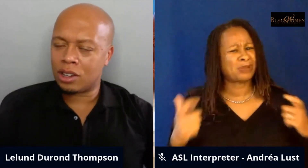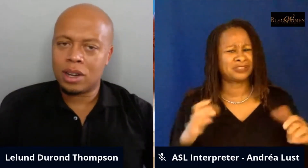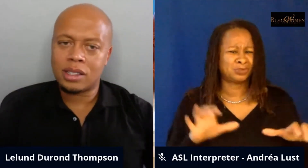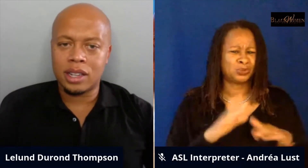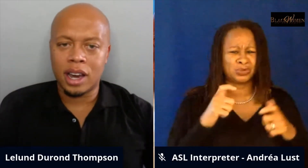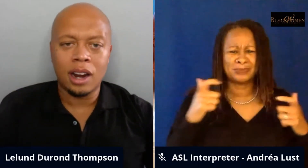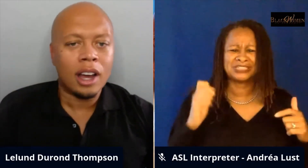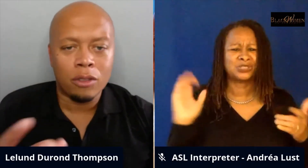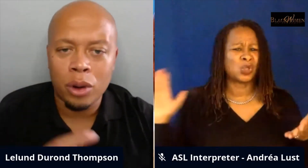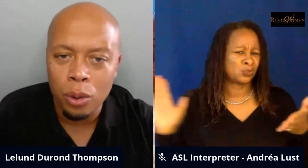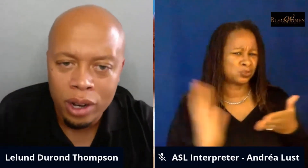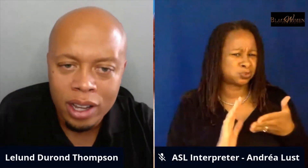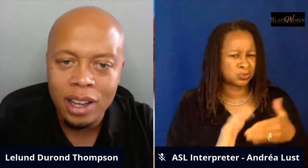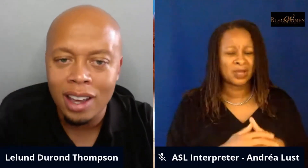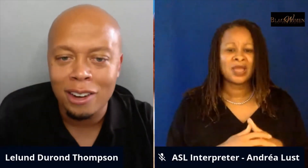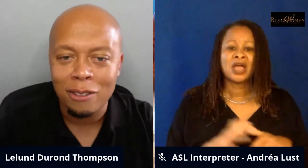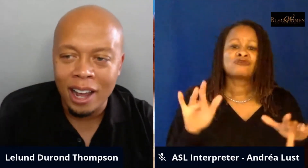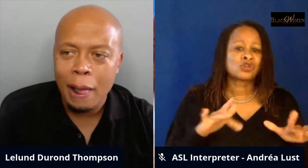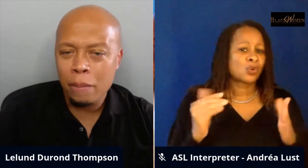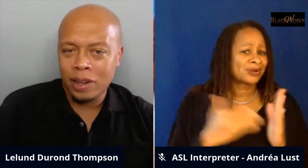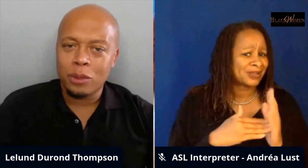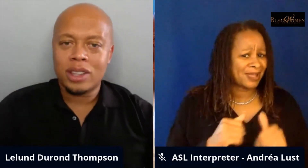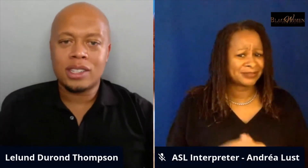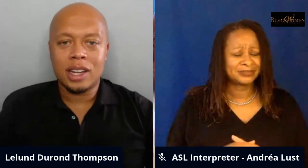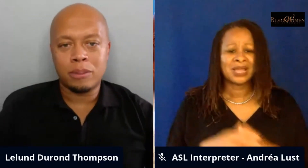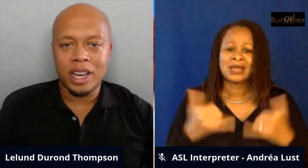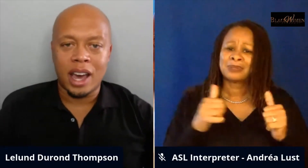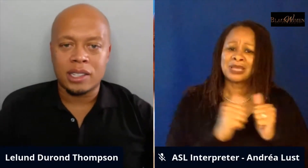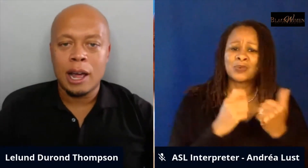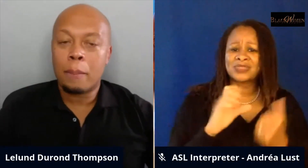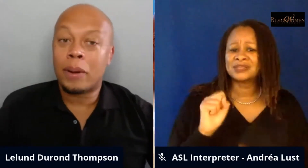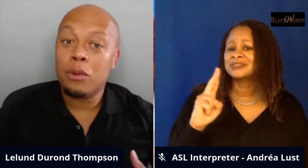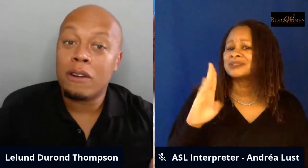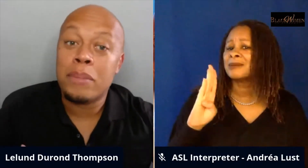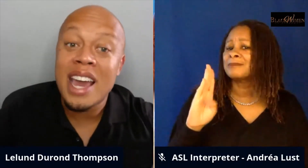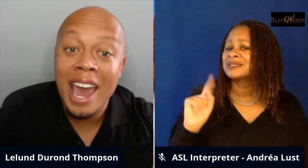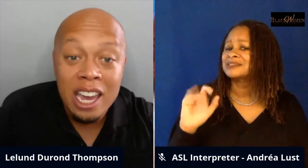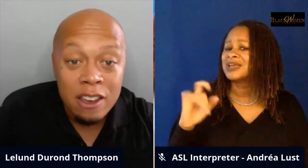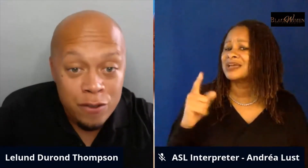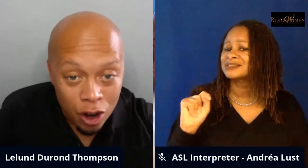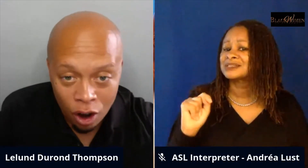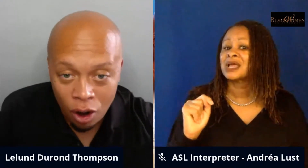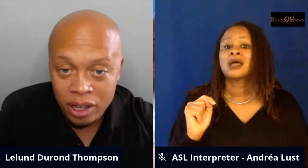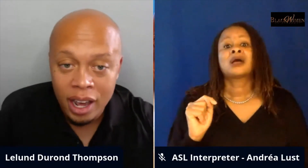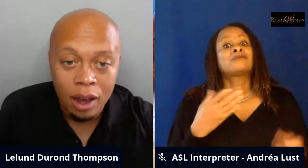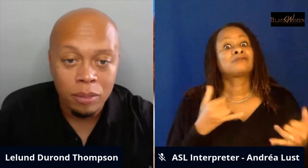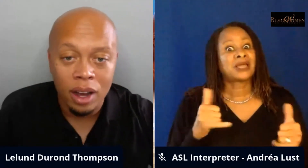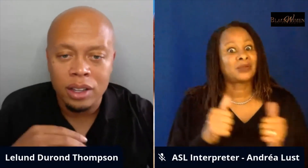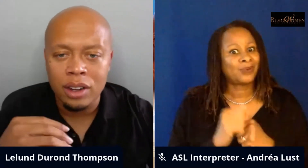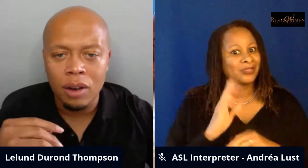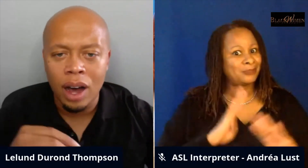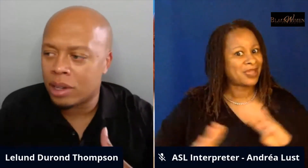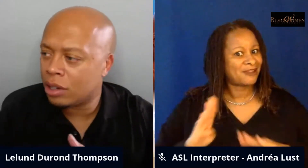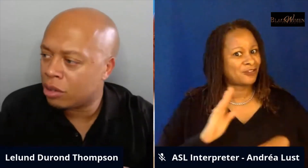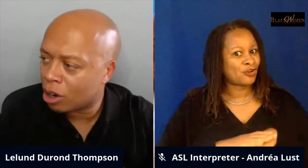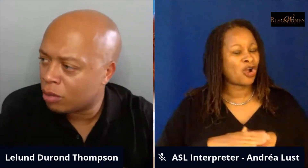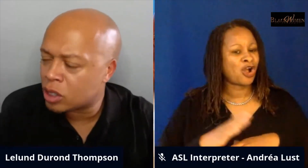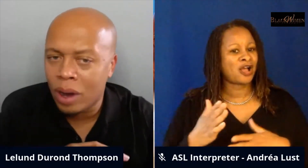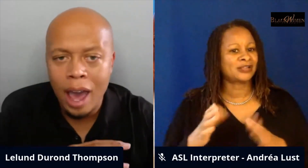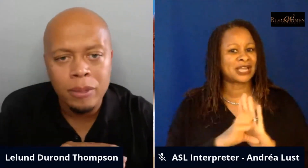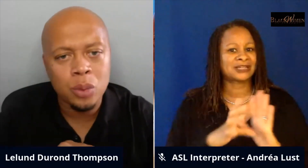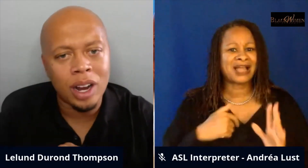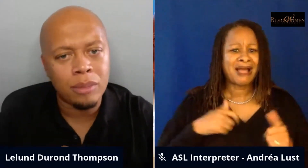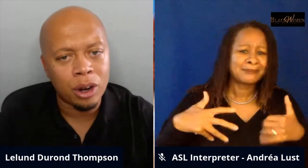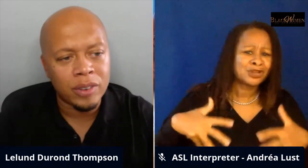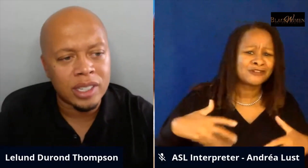much. I can do less there. Record it again, right? Play with the subtext. Play with behavior on camera. I'm a little nervous.